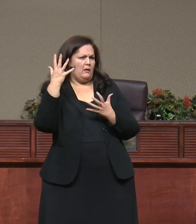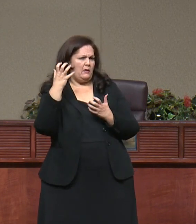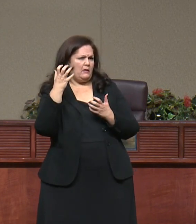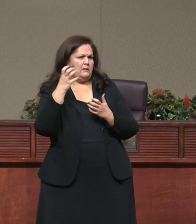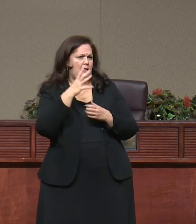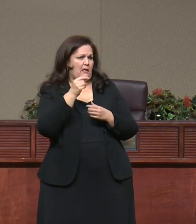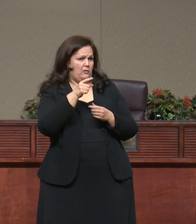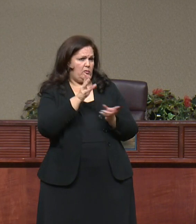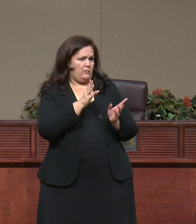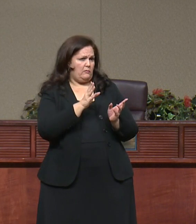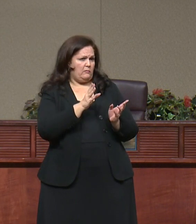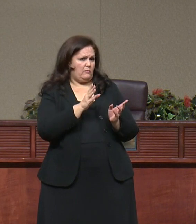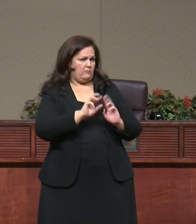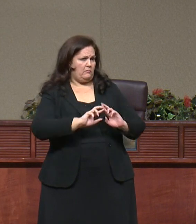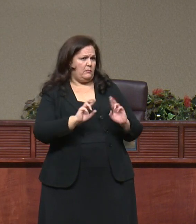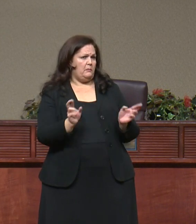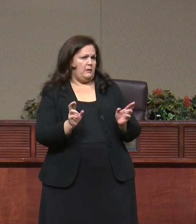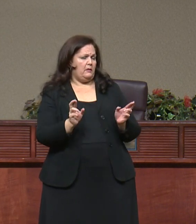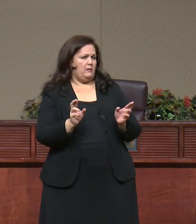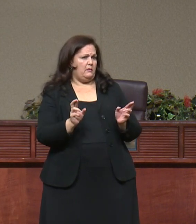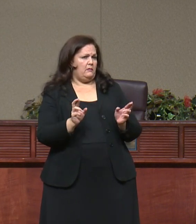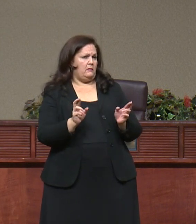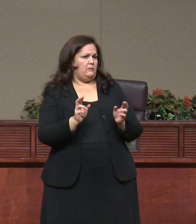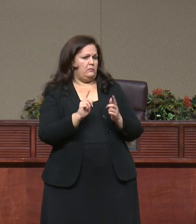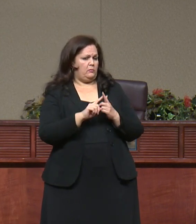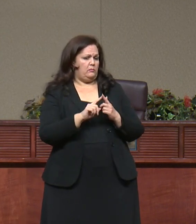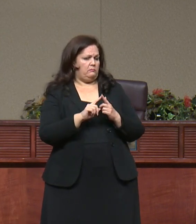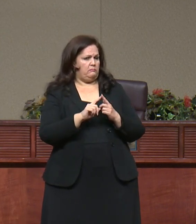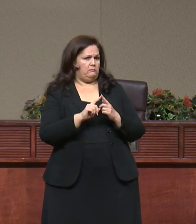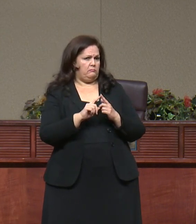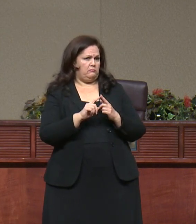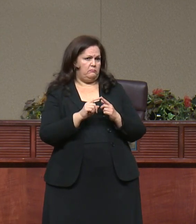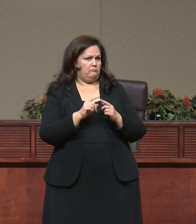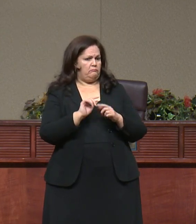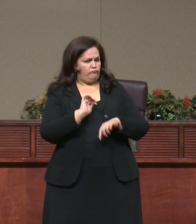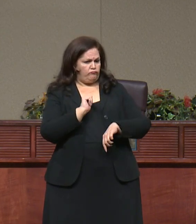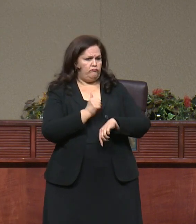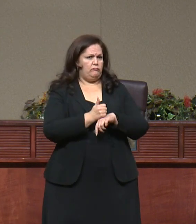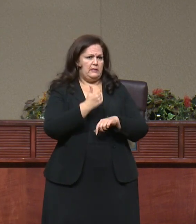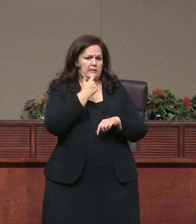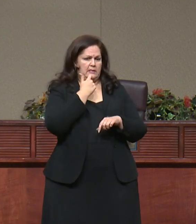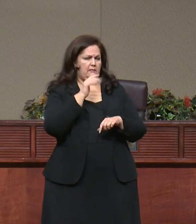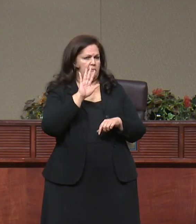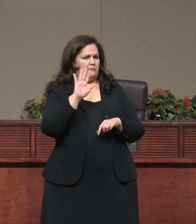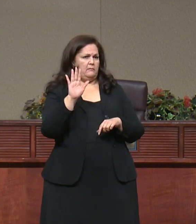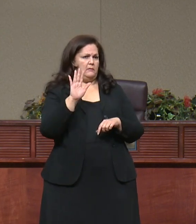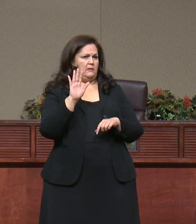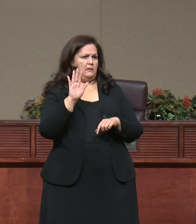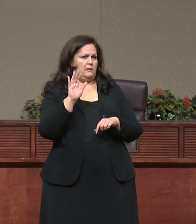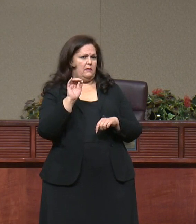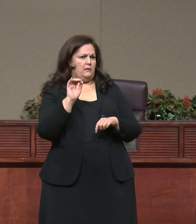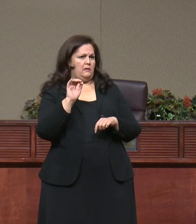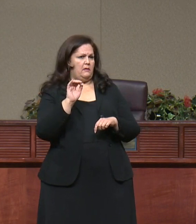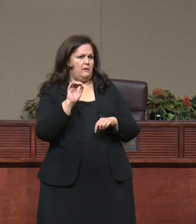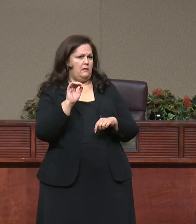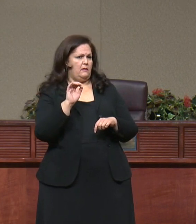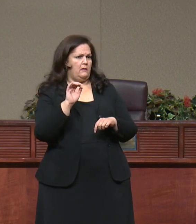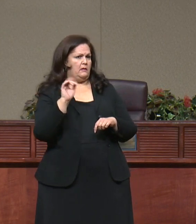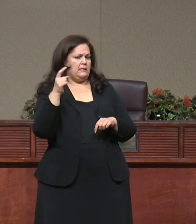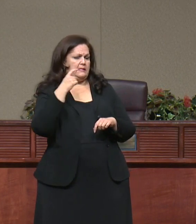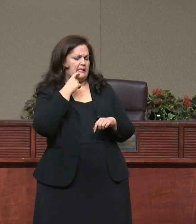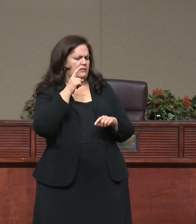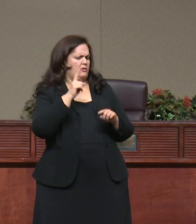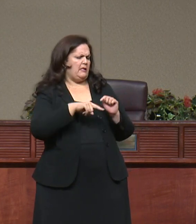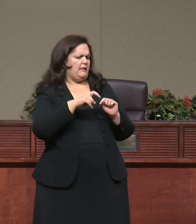are you prepared to kind of stand your ground if he says, look, you can't be any more strict than what I tell